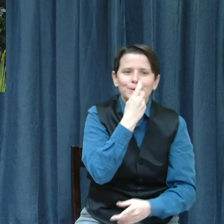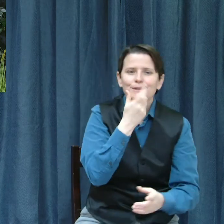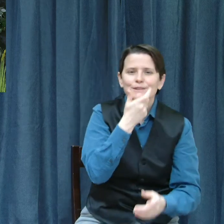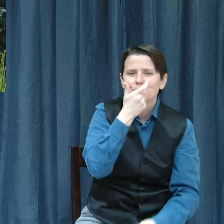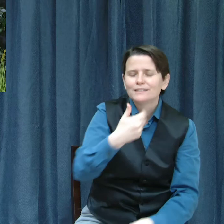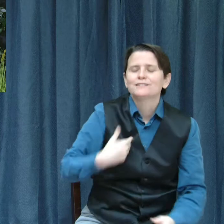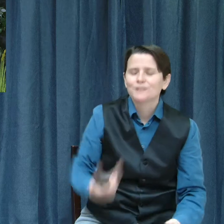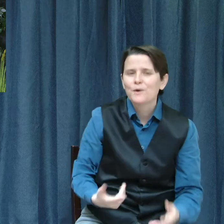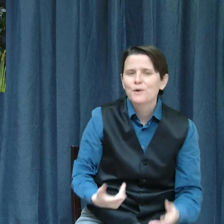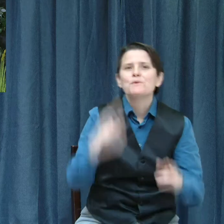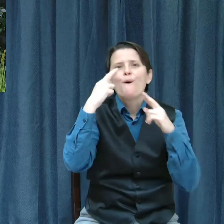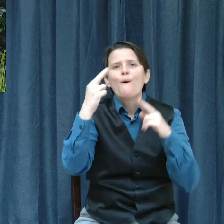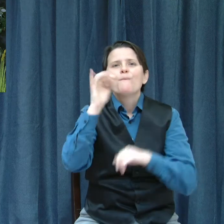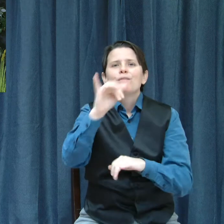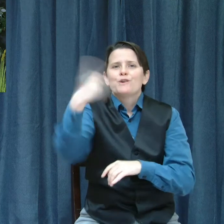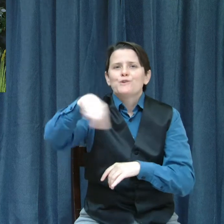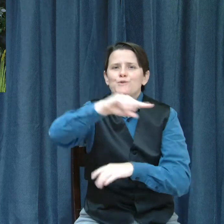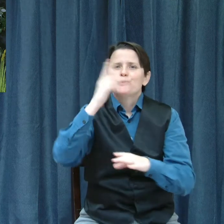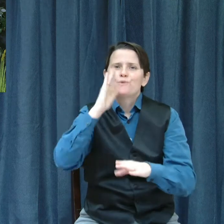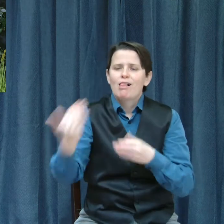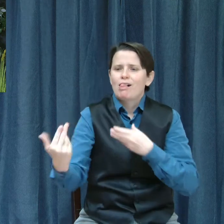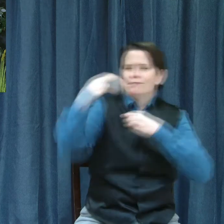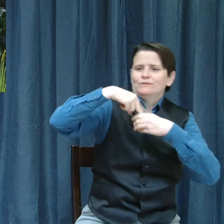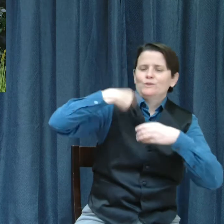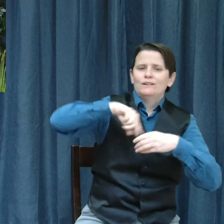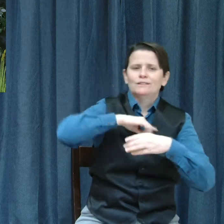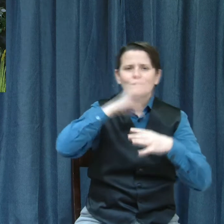the comments. And so feel free to post away.